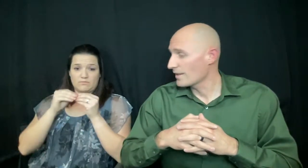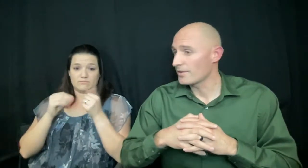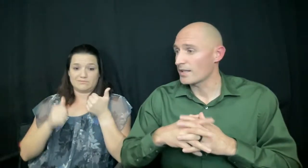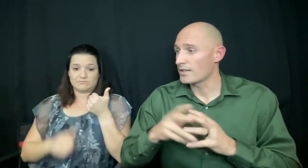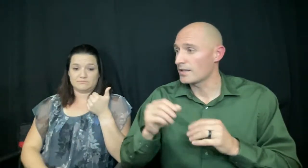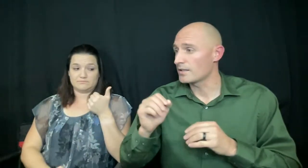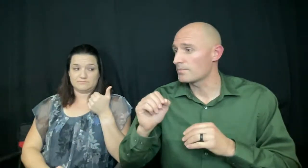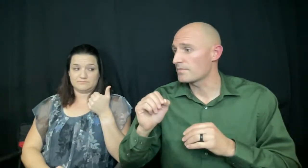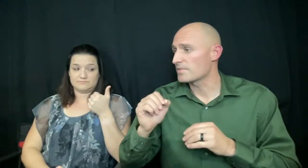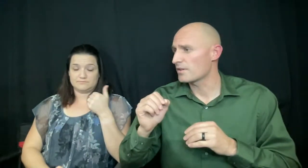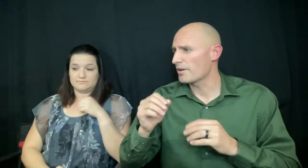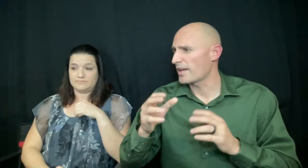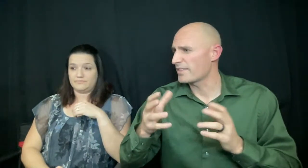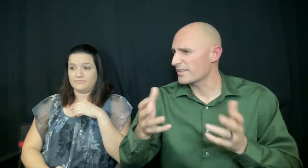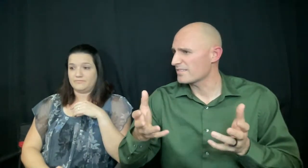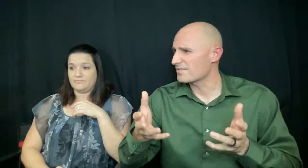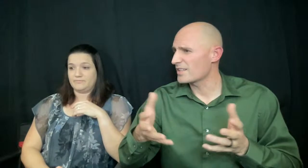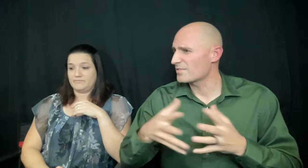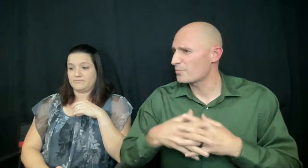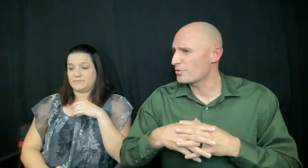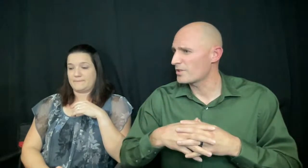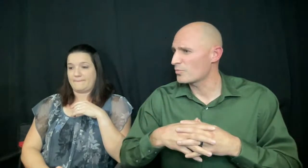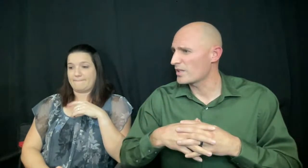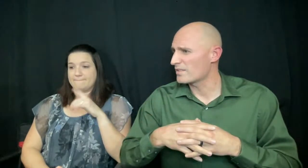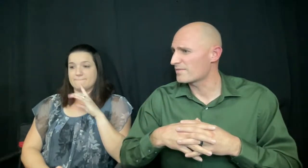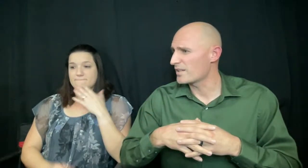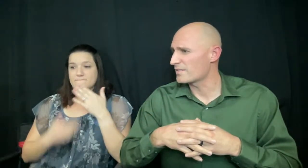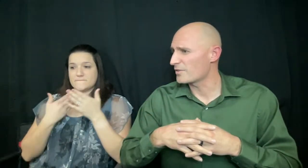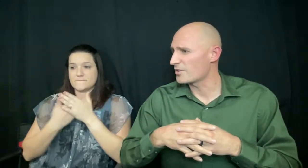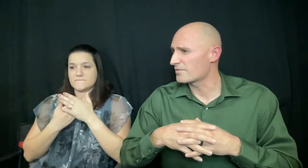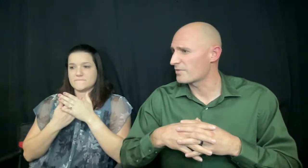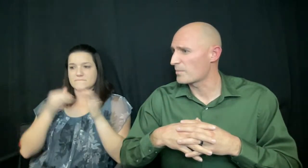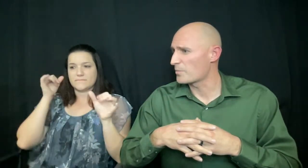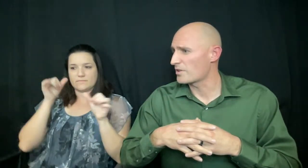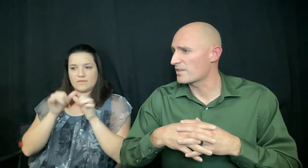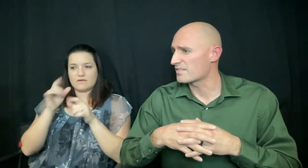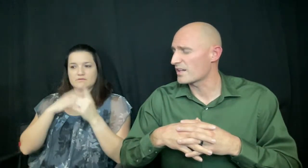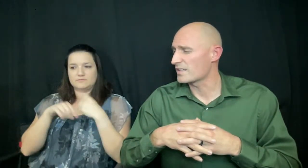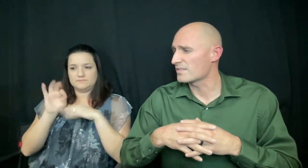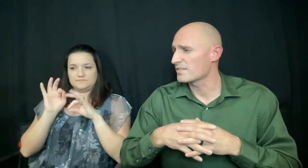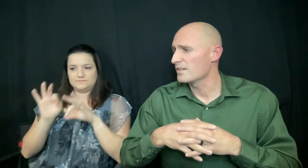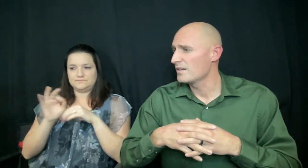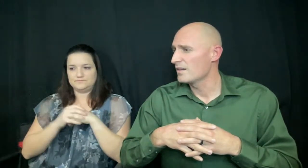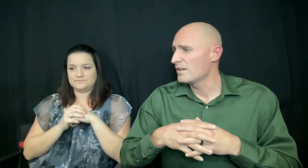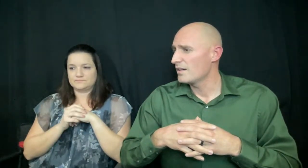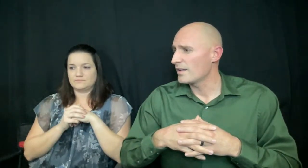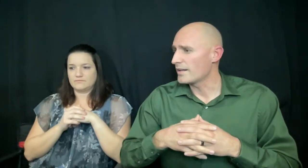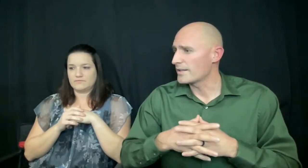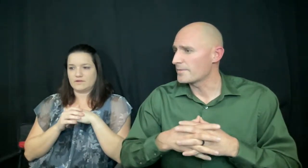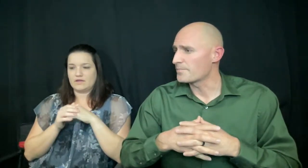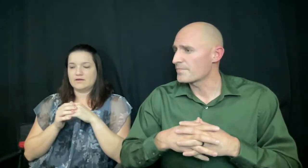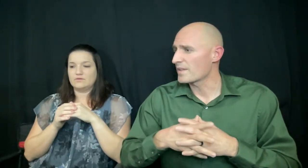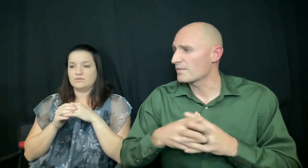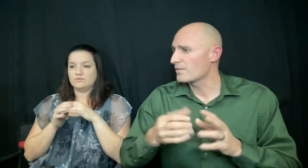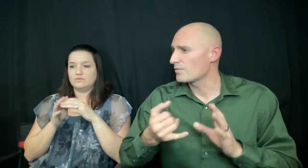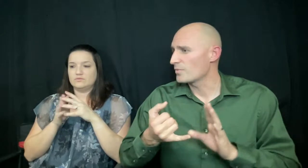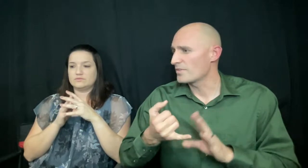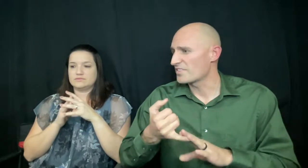Okay, so I think that's pretty good ways as far as remembering the signs. Mm-hmm. They're